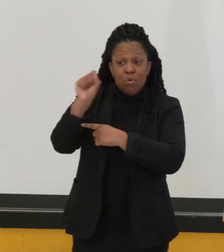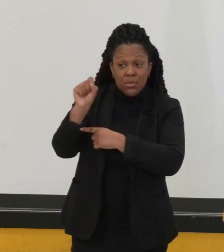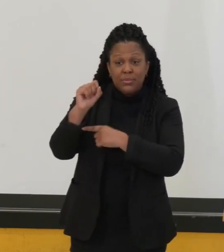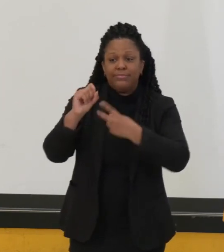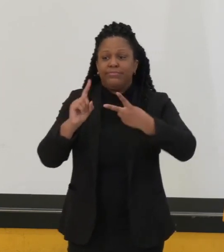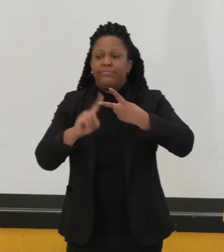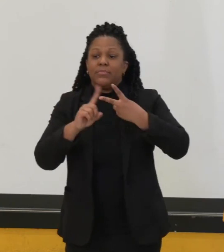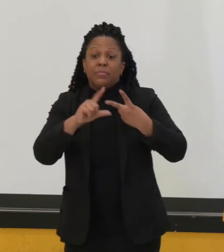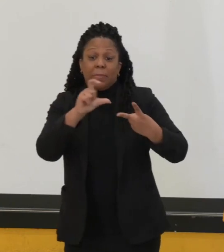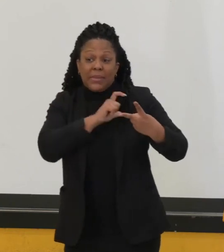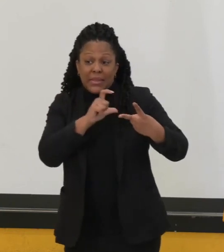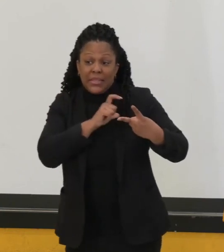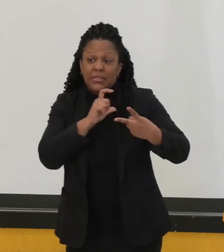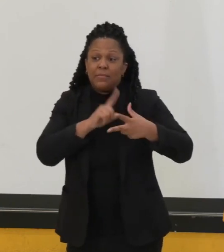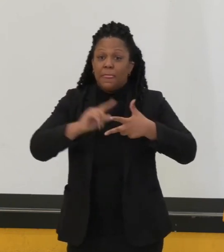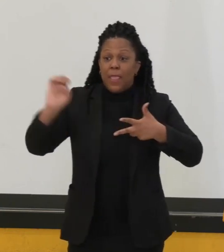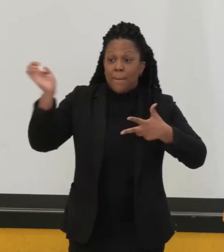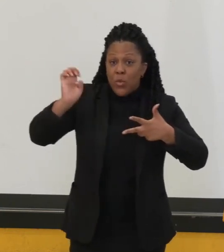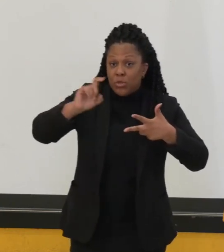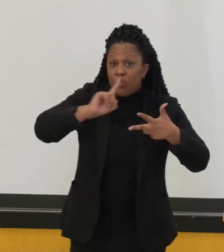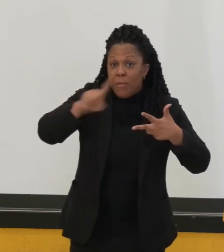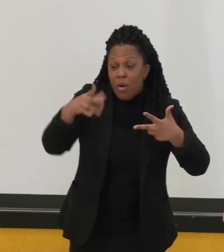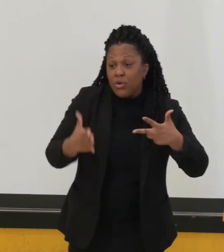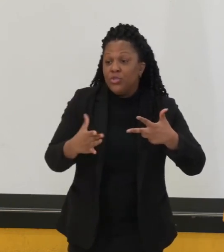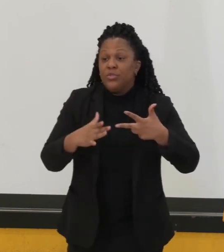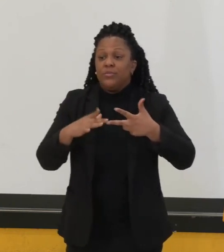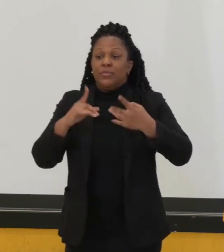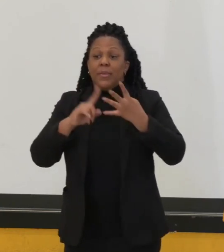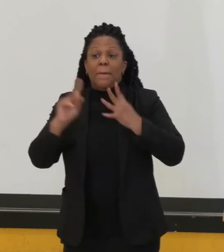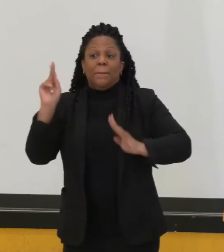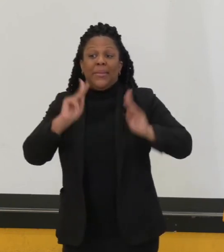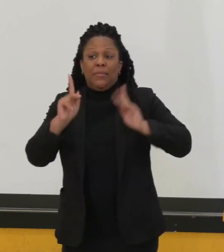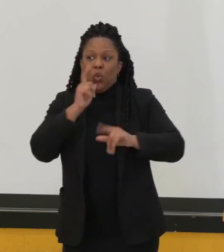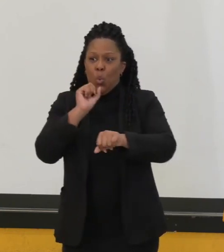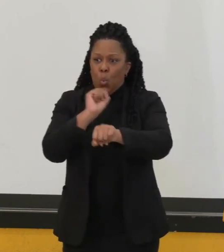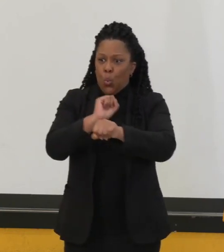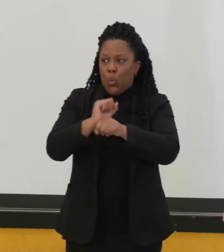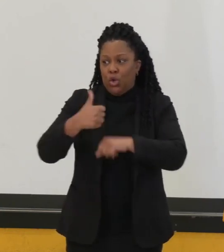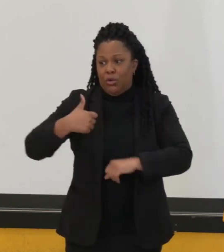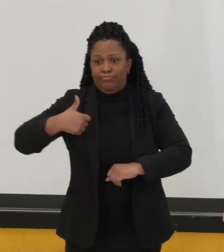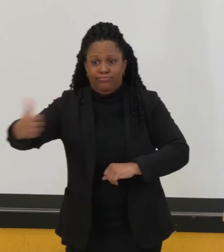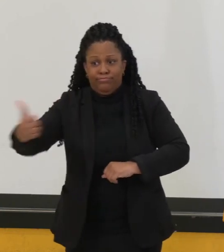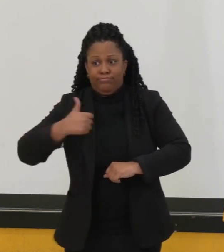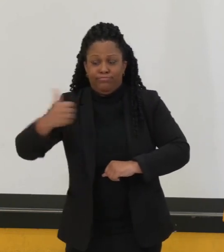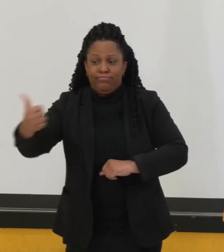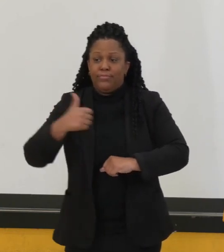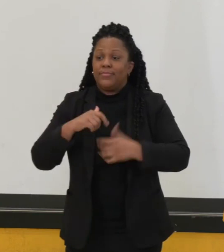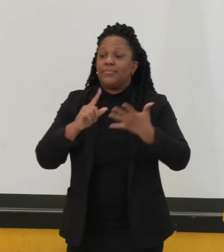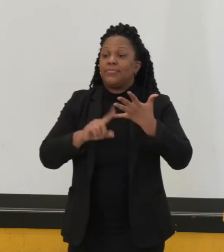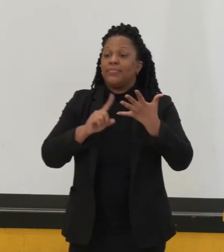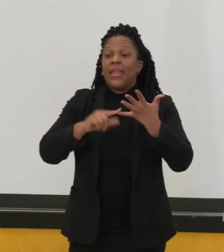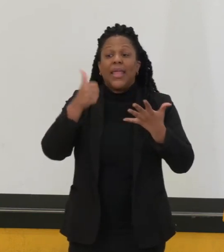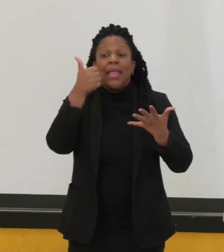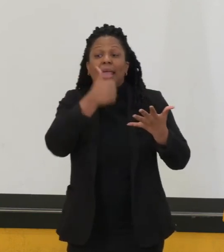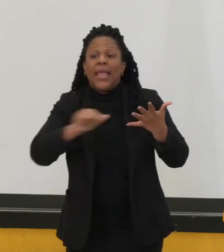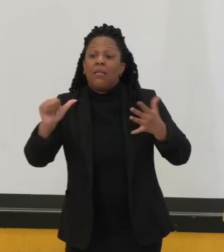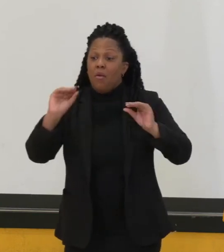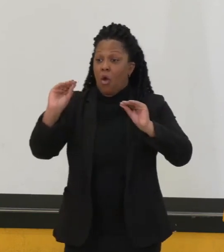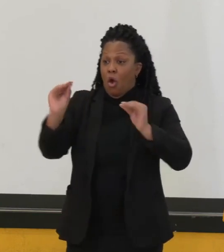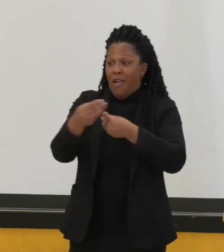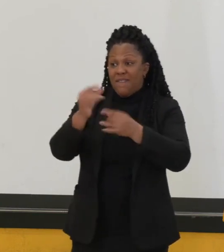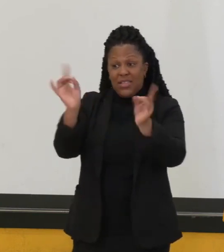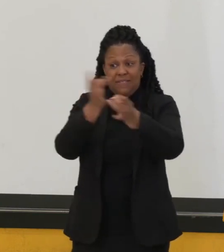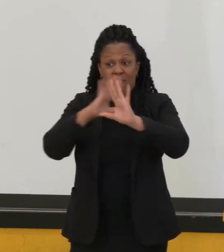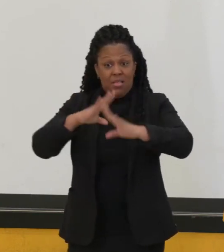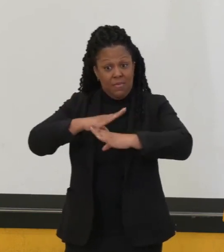emergency responders, those traveling to and from work, and the following community patrol organizations that our Office of Violence Prevention has been working with